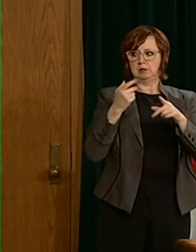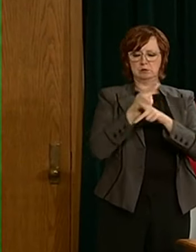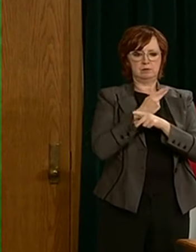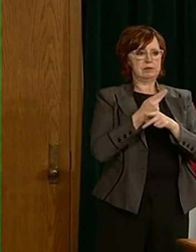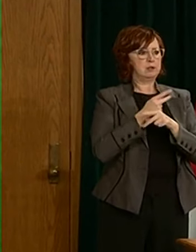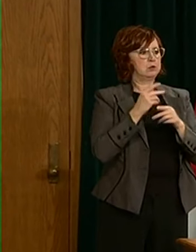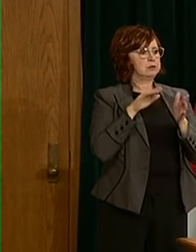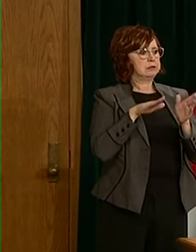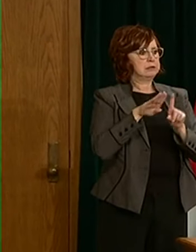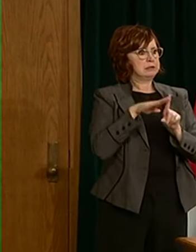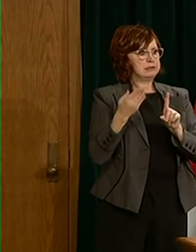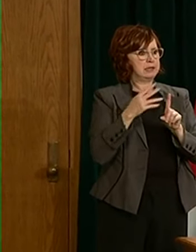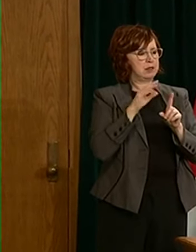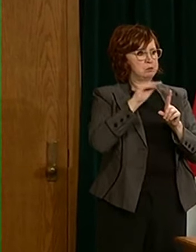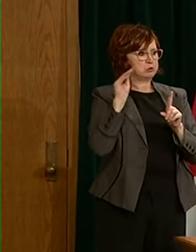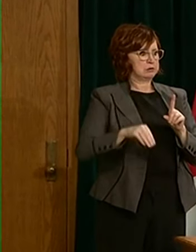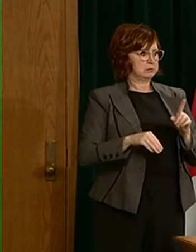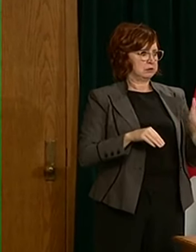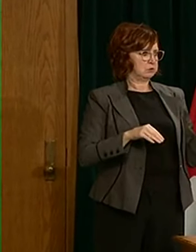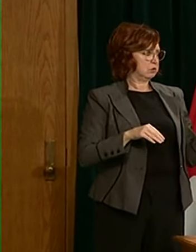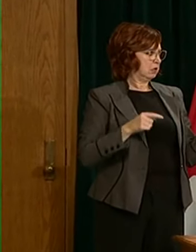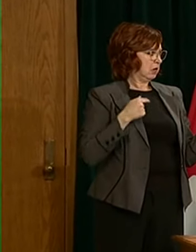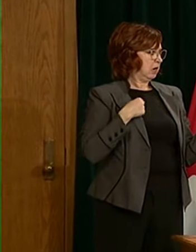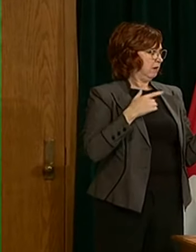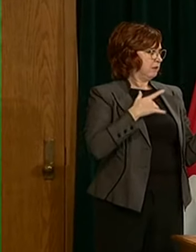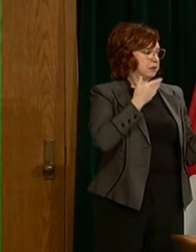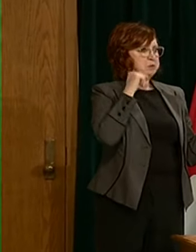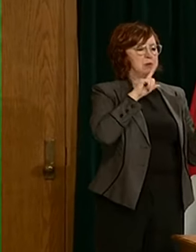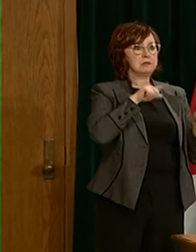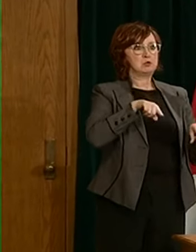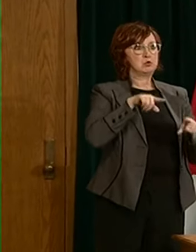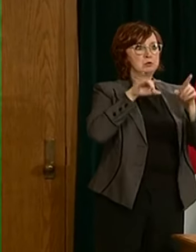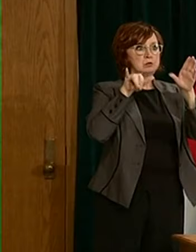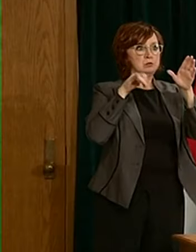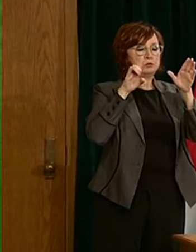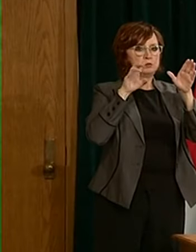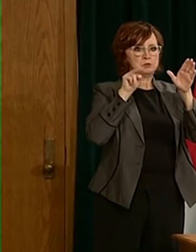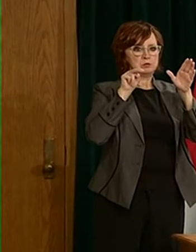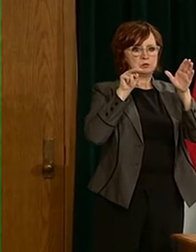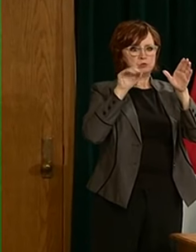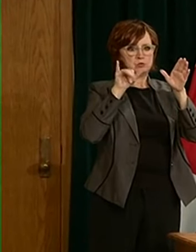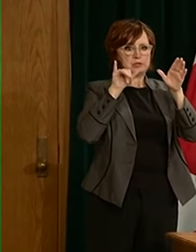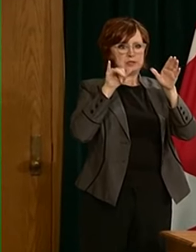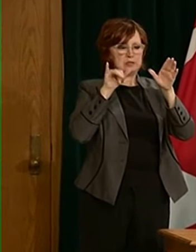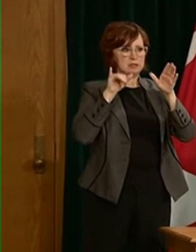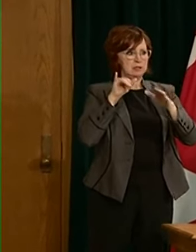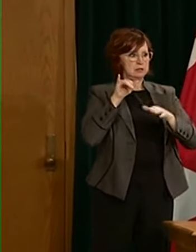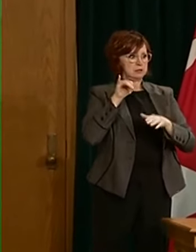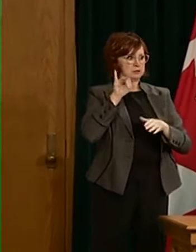room to start. So I actually think Jenny would be the one to answer that question.